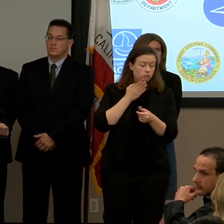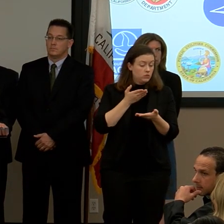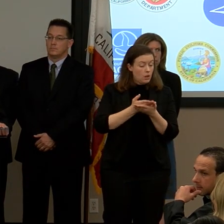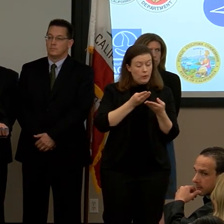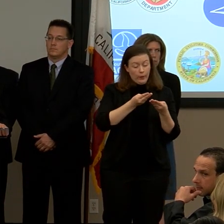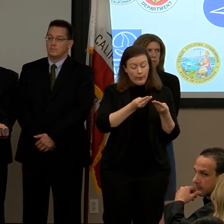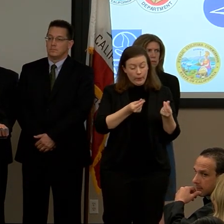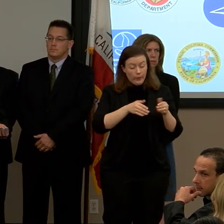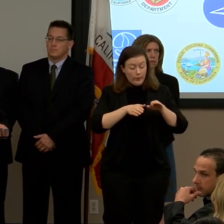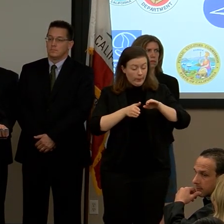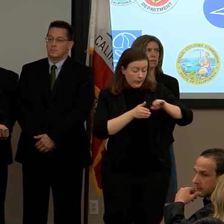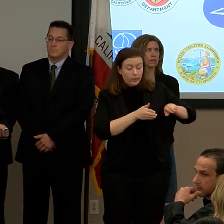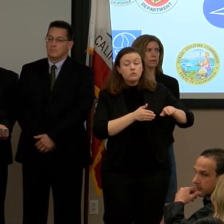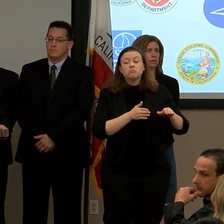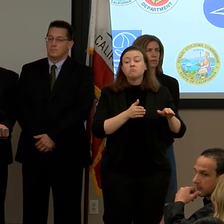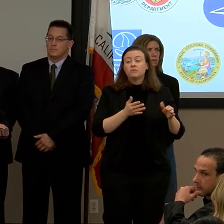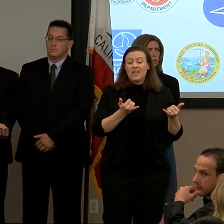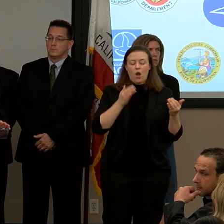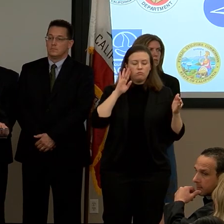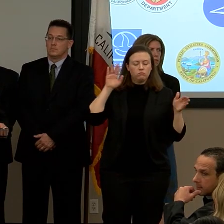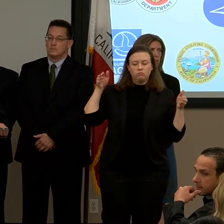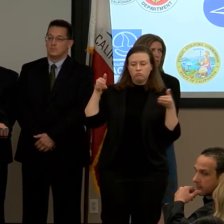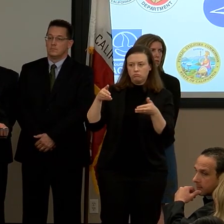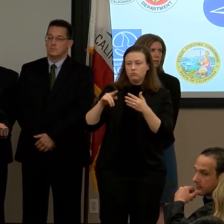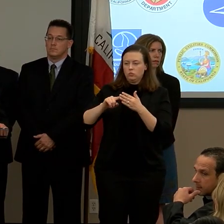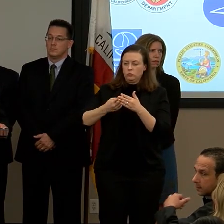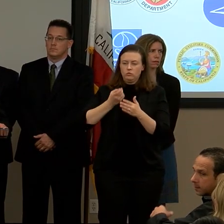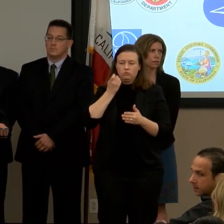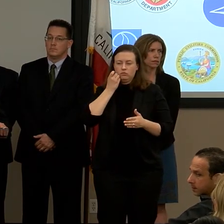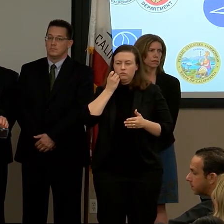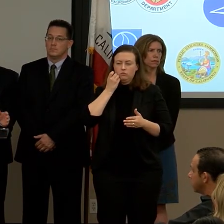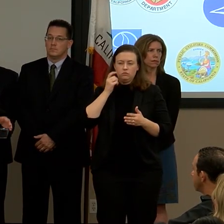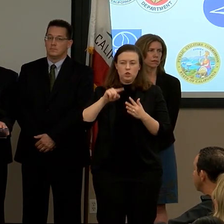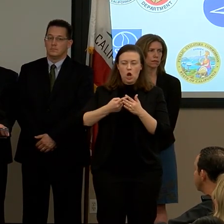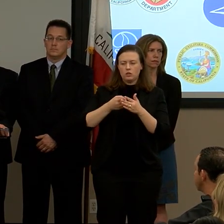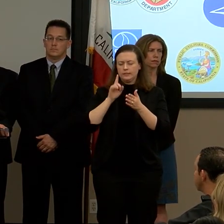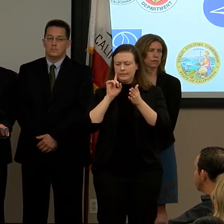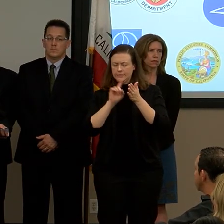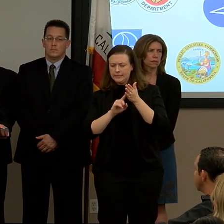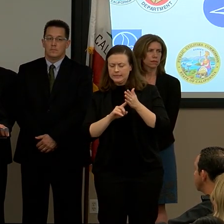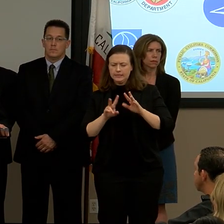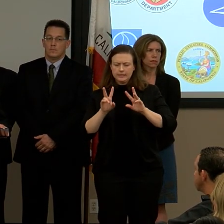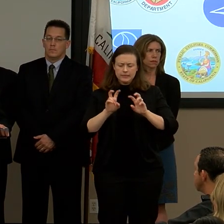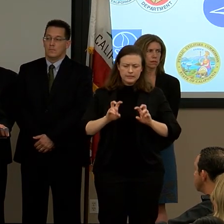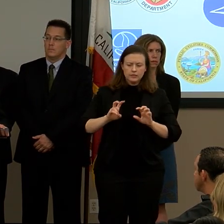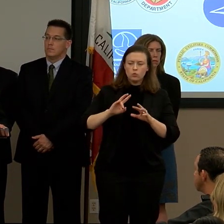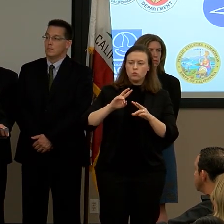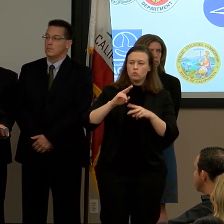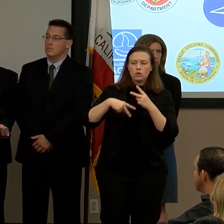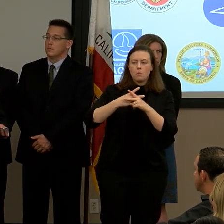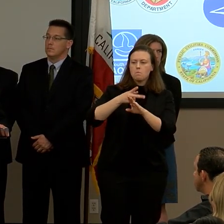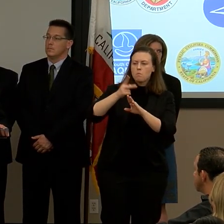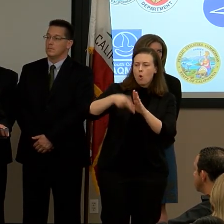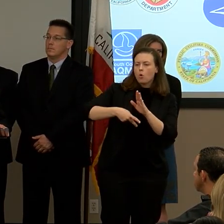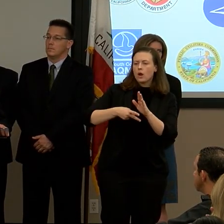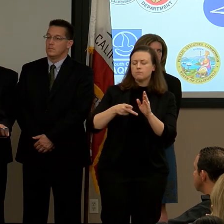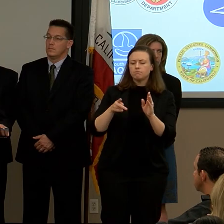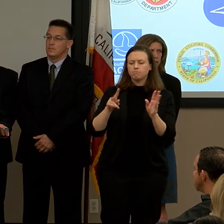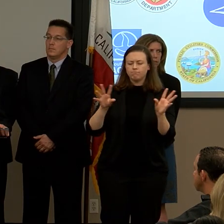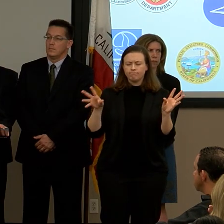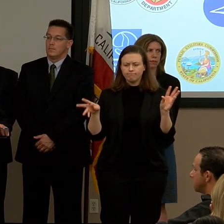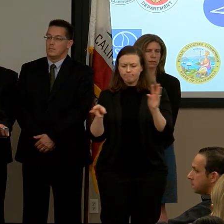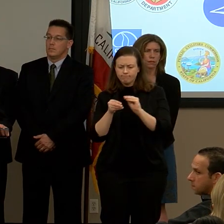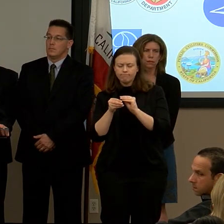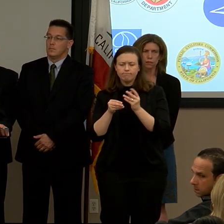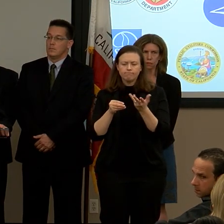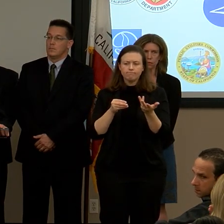leak and sealing the well. So we are just beginning to look at what type of program we can put together, a mitigation